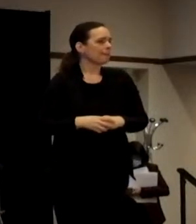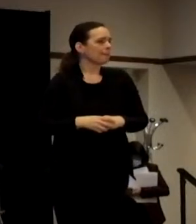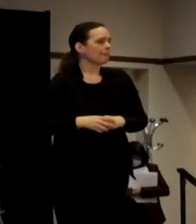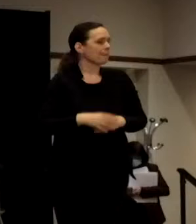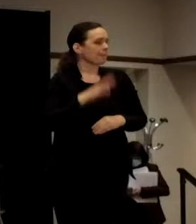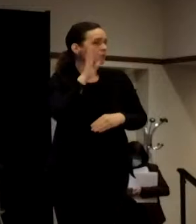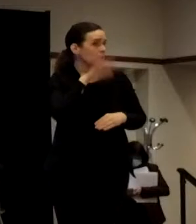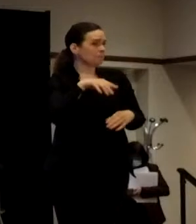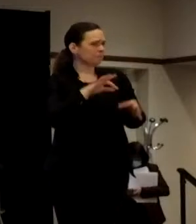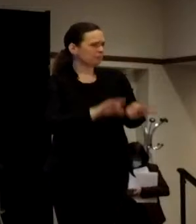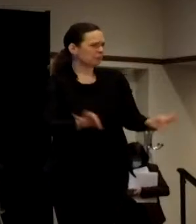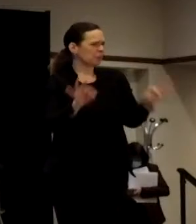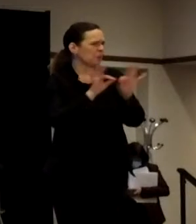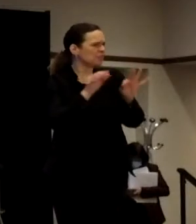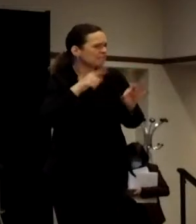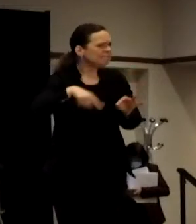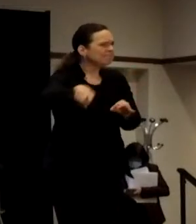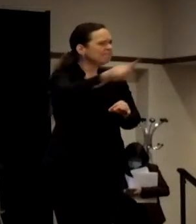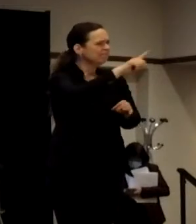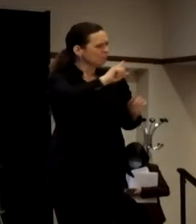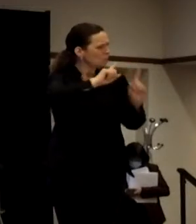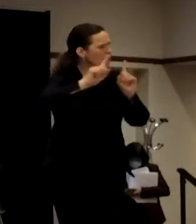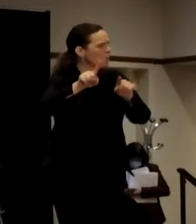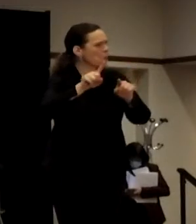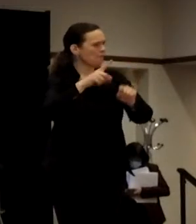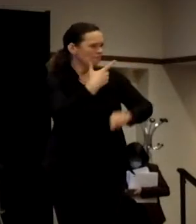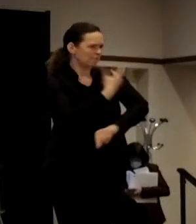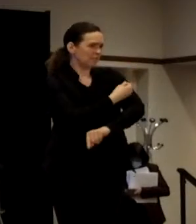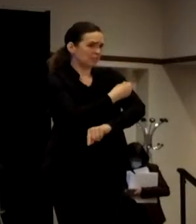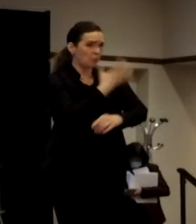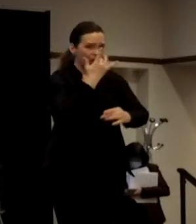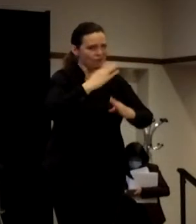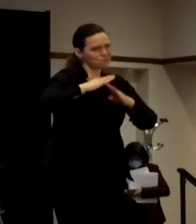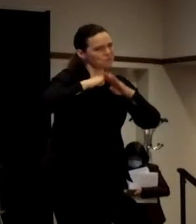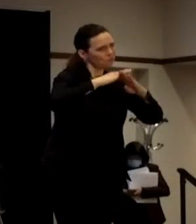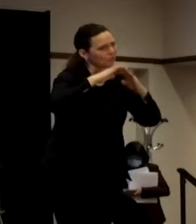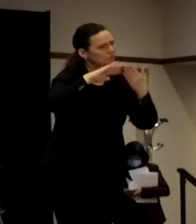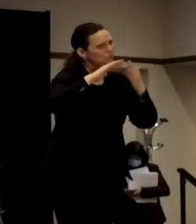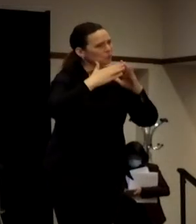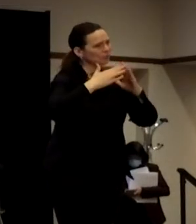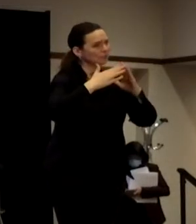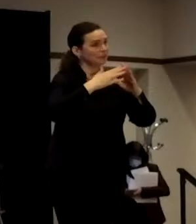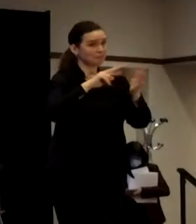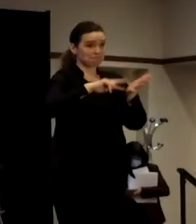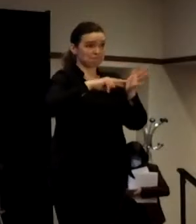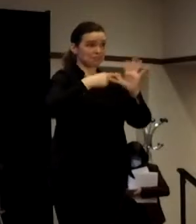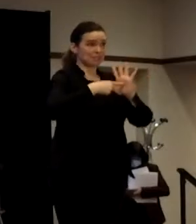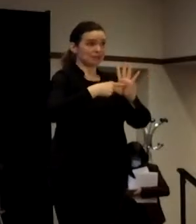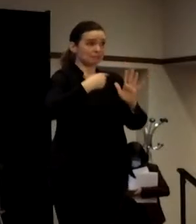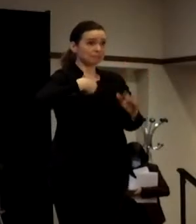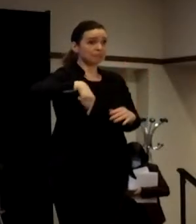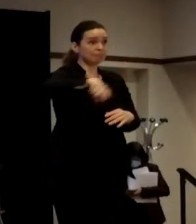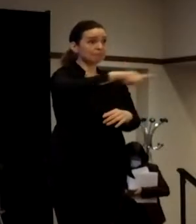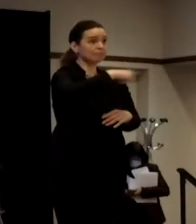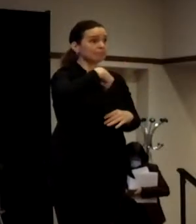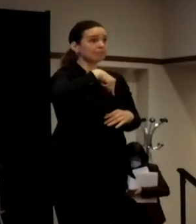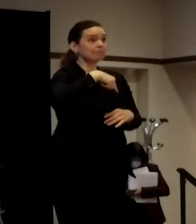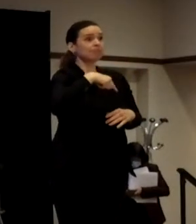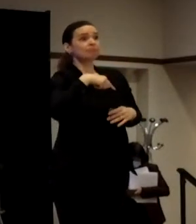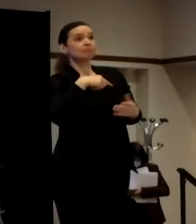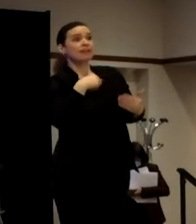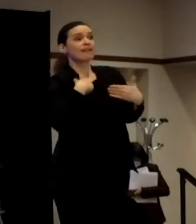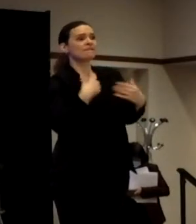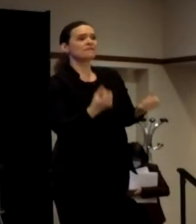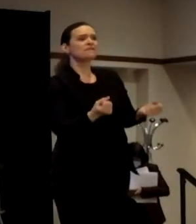certain communities this method of distribution isn't the best. So we'll continue to be intentional with pop-up sites. We continue